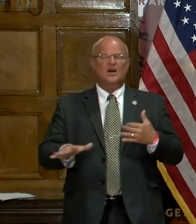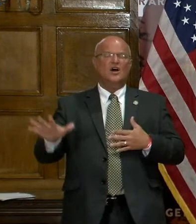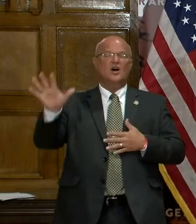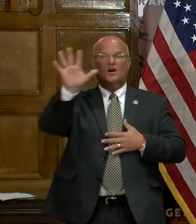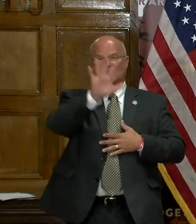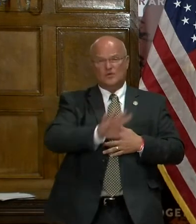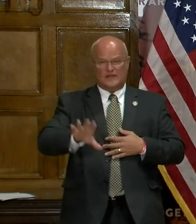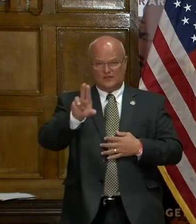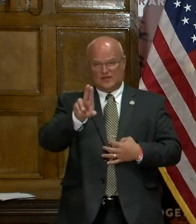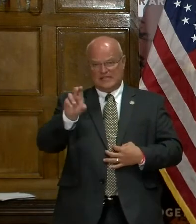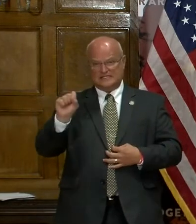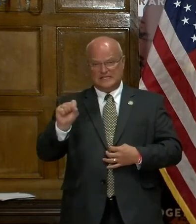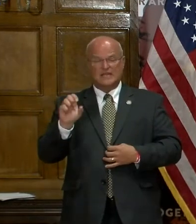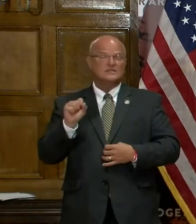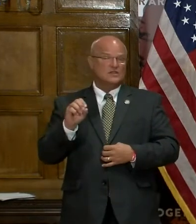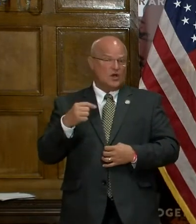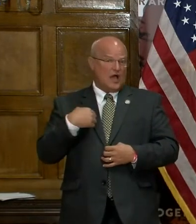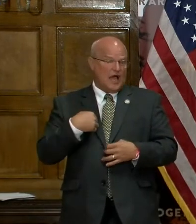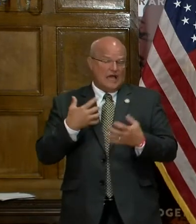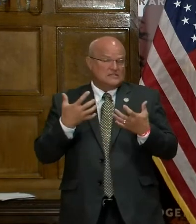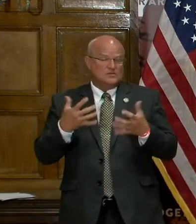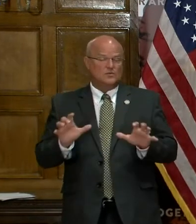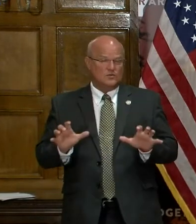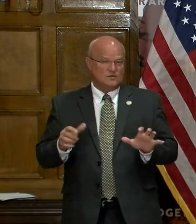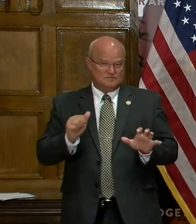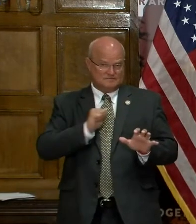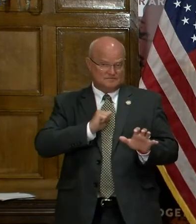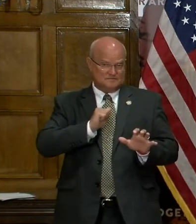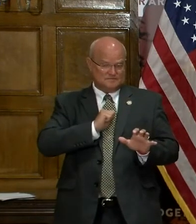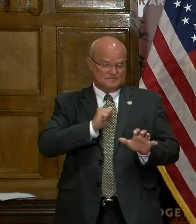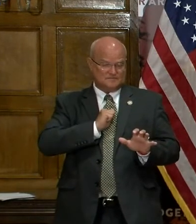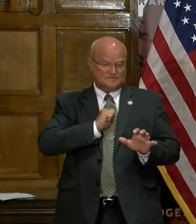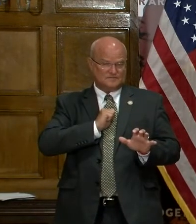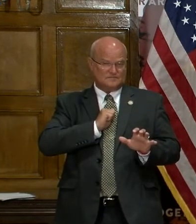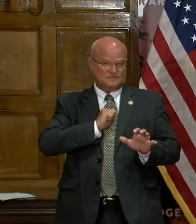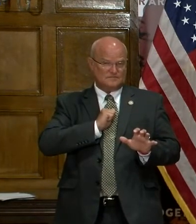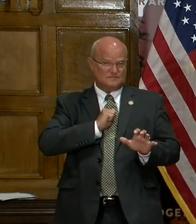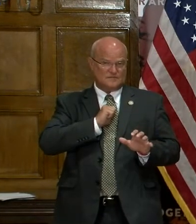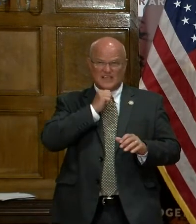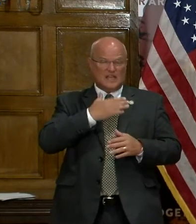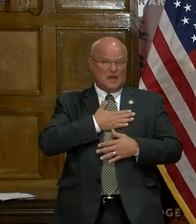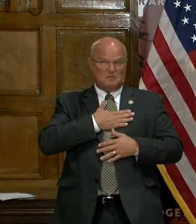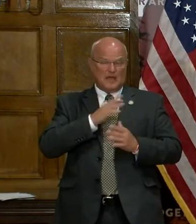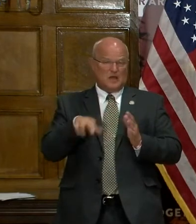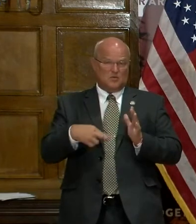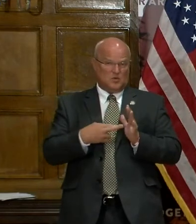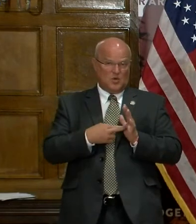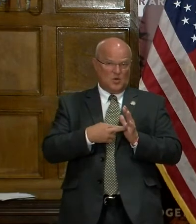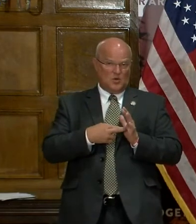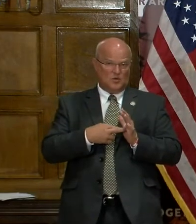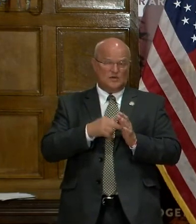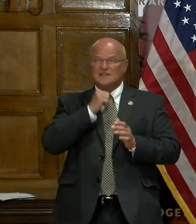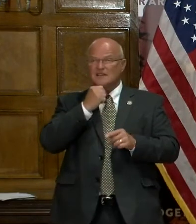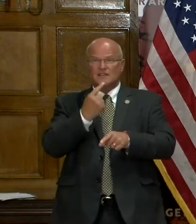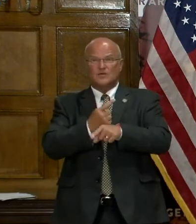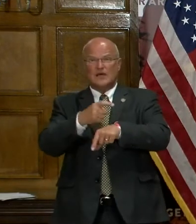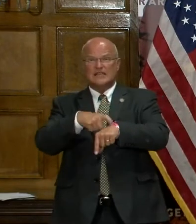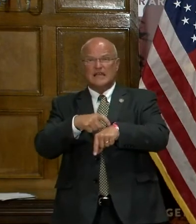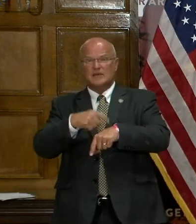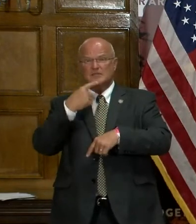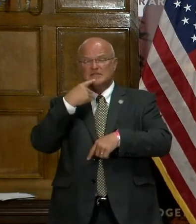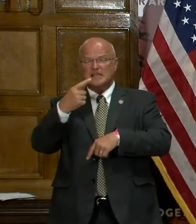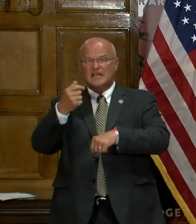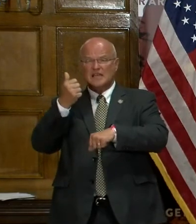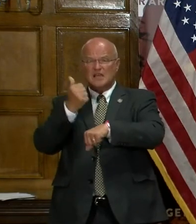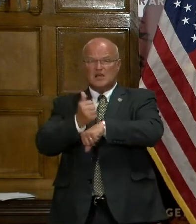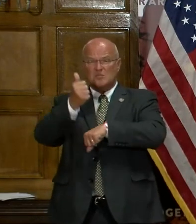United States. And so I don't want to be, it's not my role, and it's not the right time to say